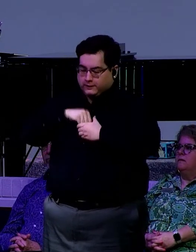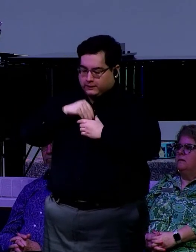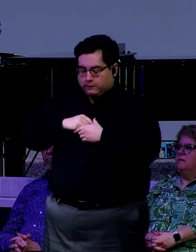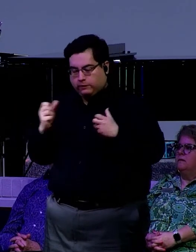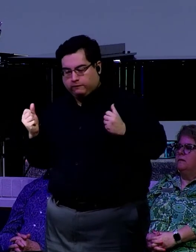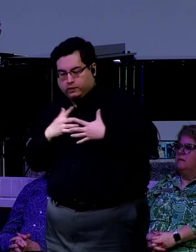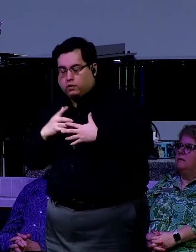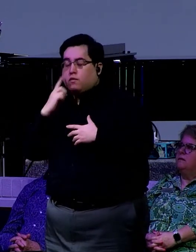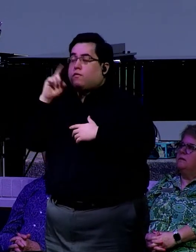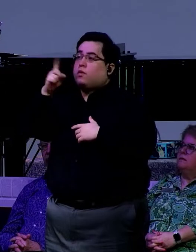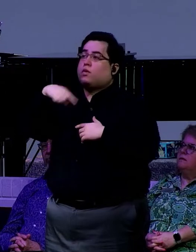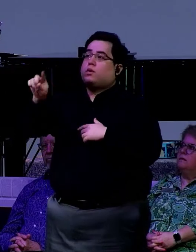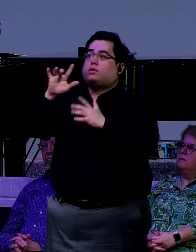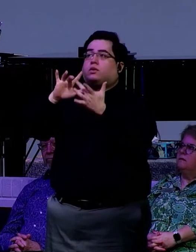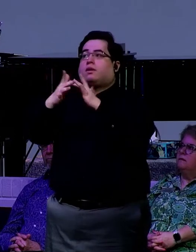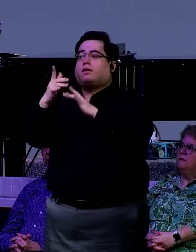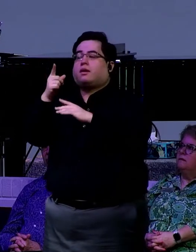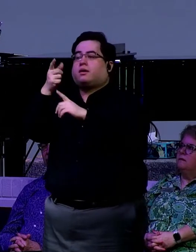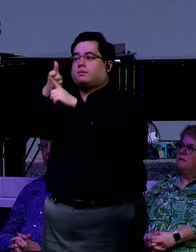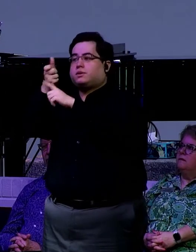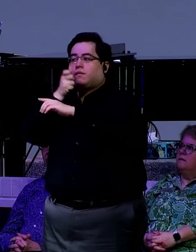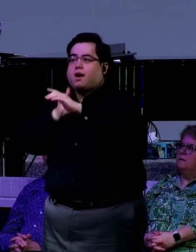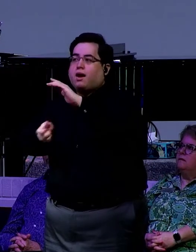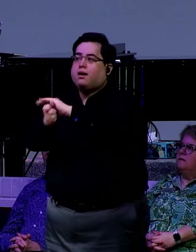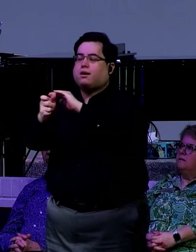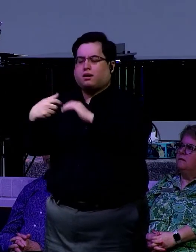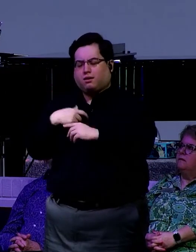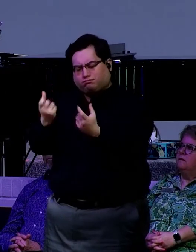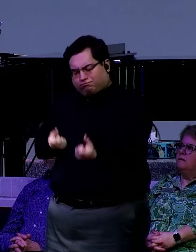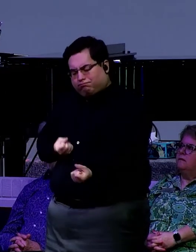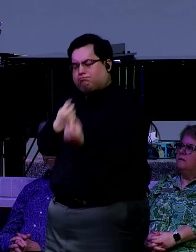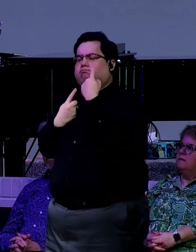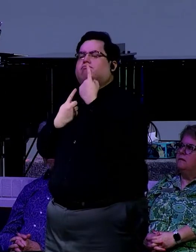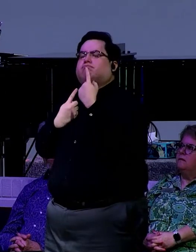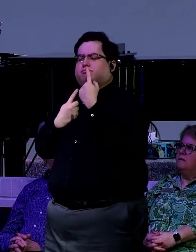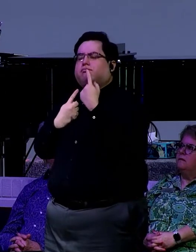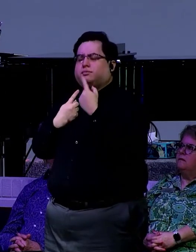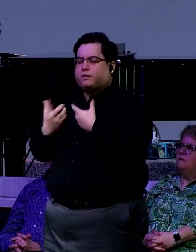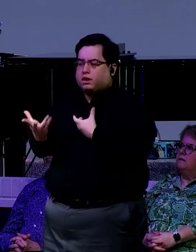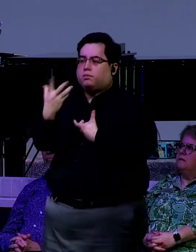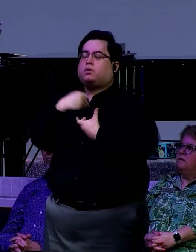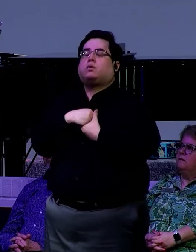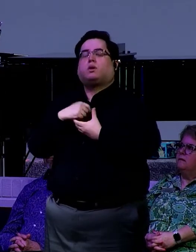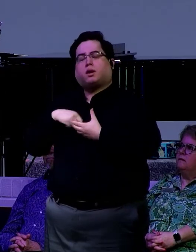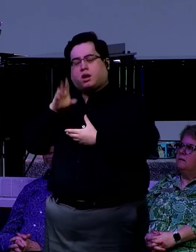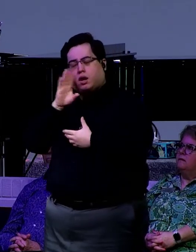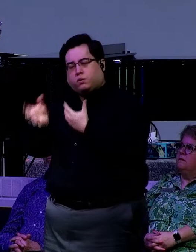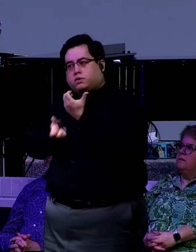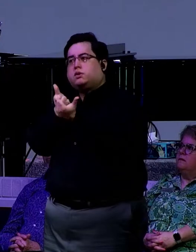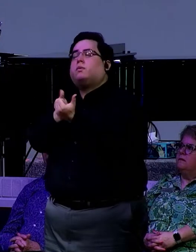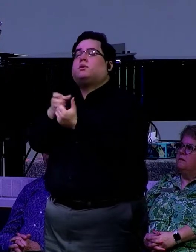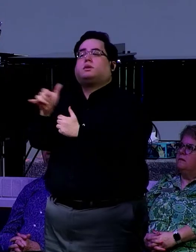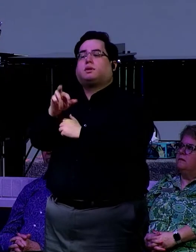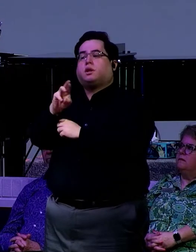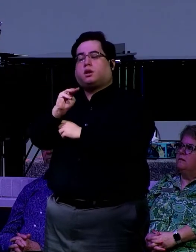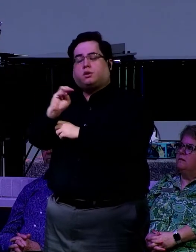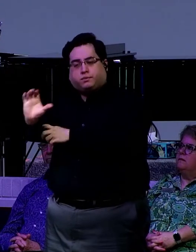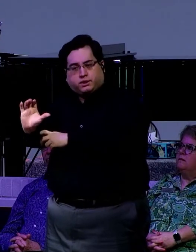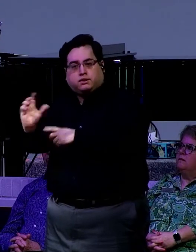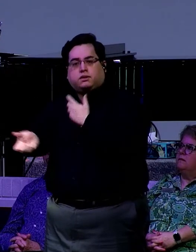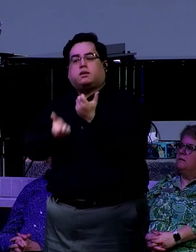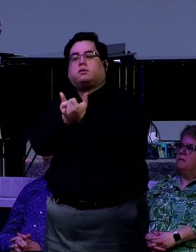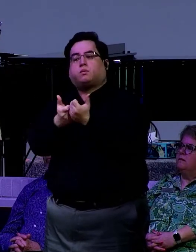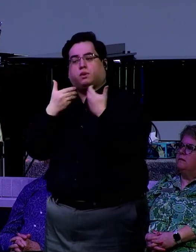of you online who are in hiding, I feel you. Come join me, and I will have your back, just like MCC has had